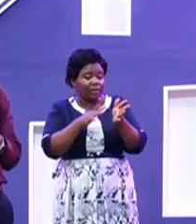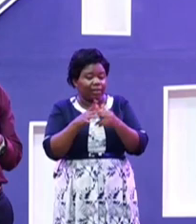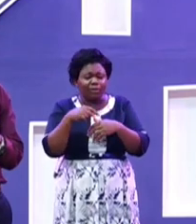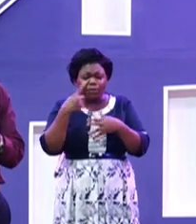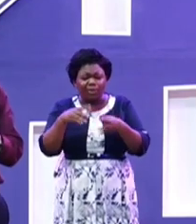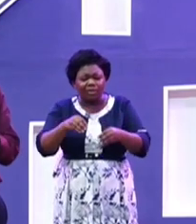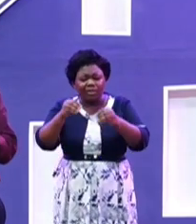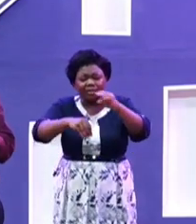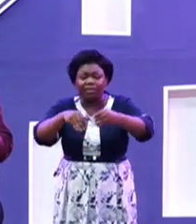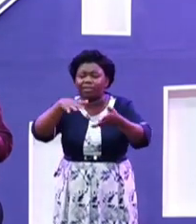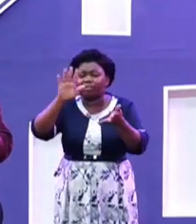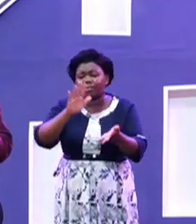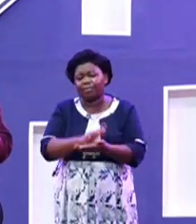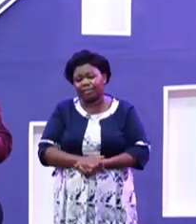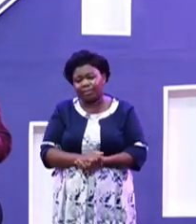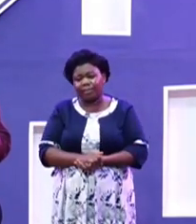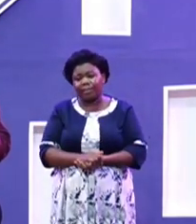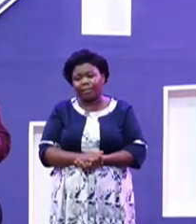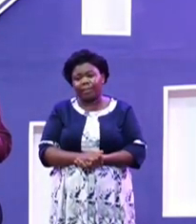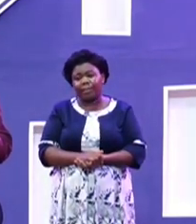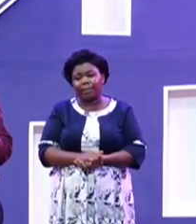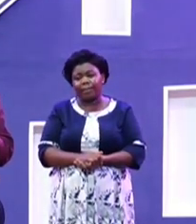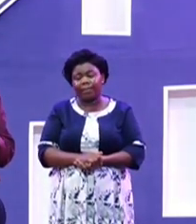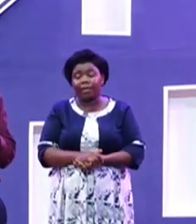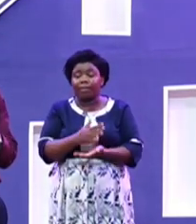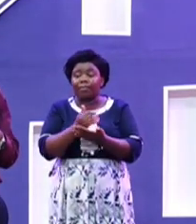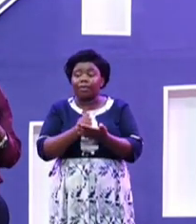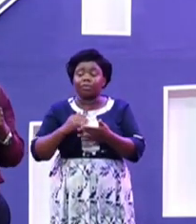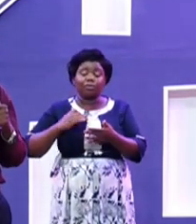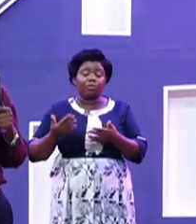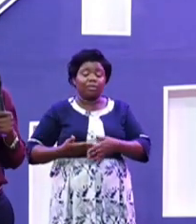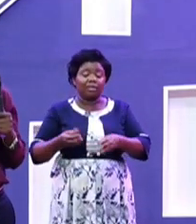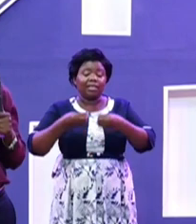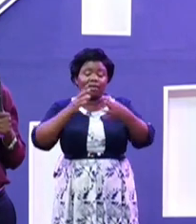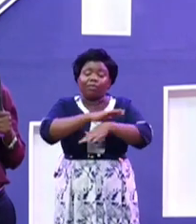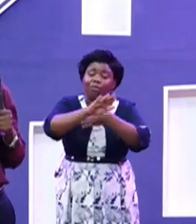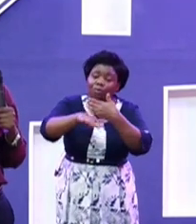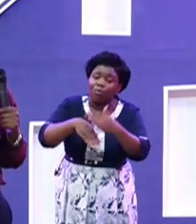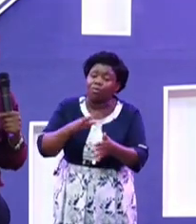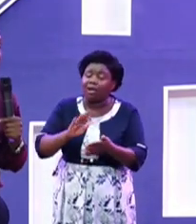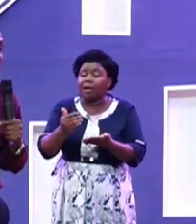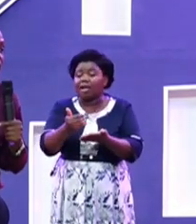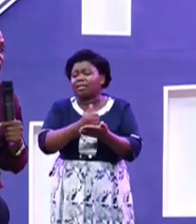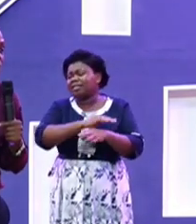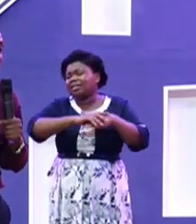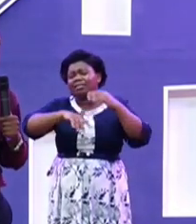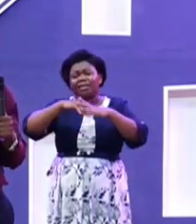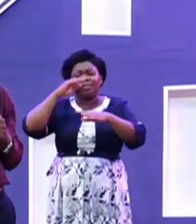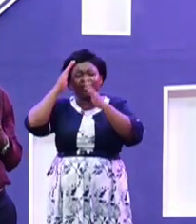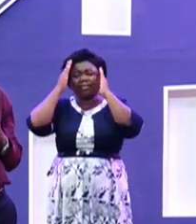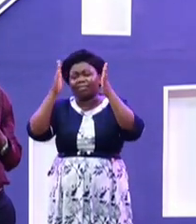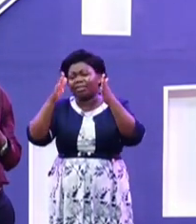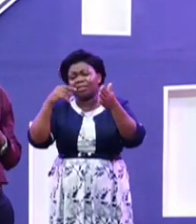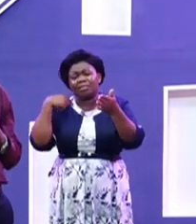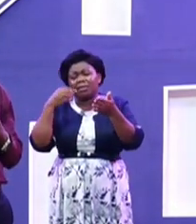ennyo olaba ng'ono awaddeyo ki bulamu kubanga teyafaayo nakulowooza nti naalyaki